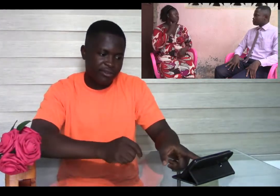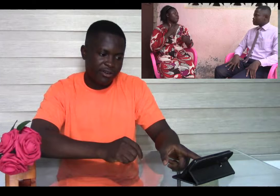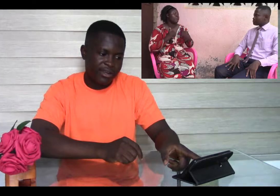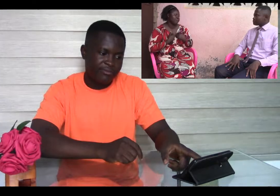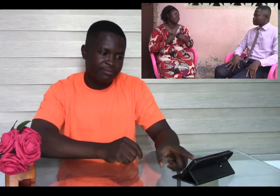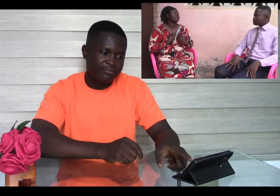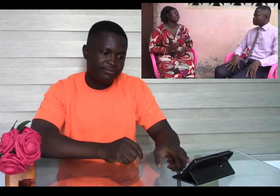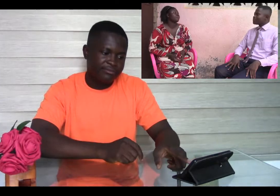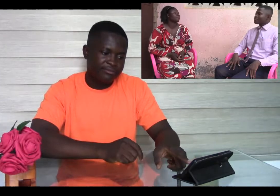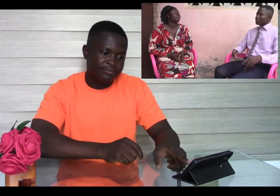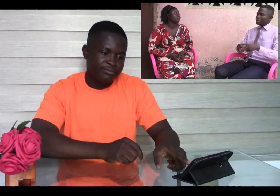Alright.